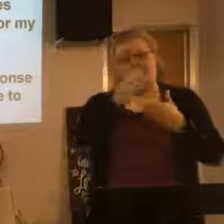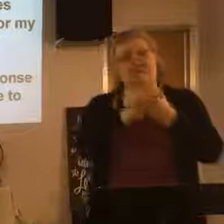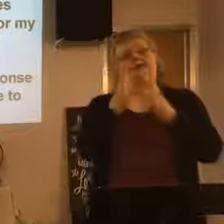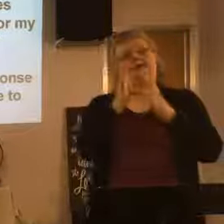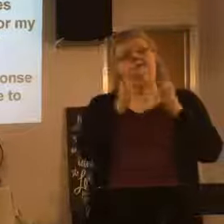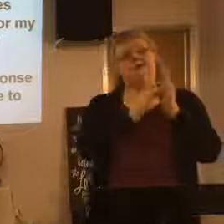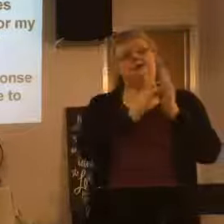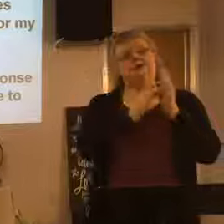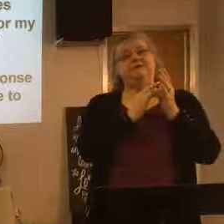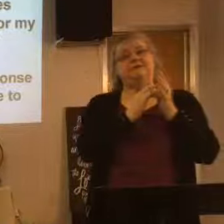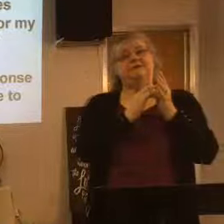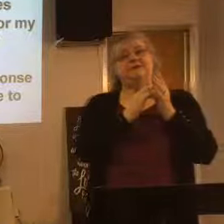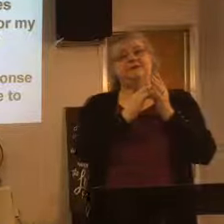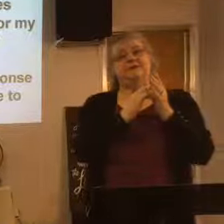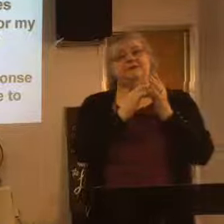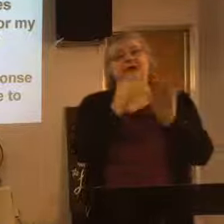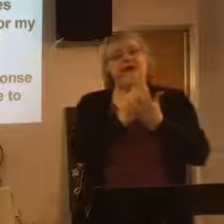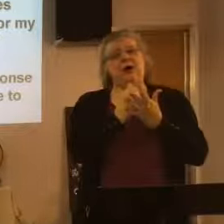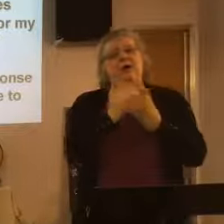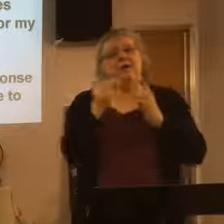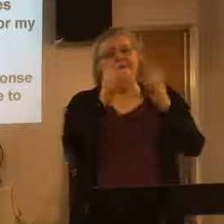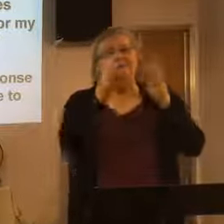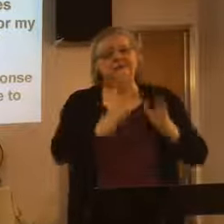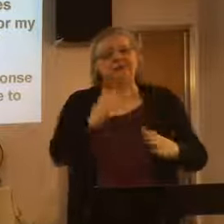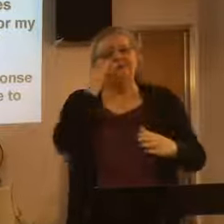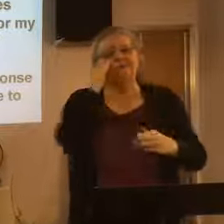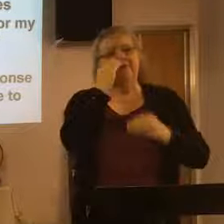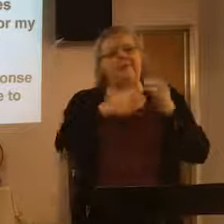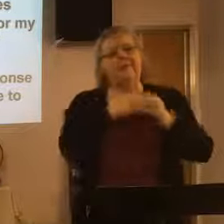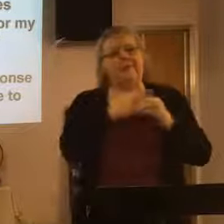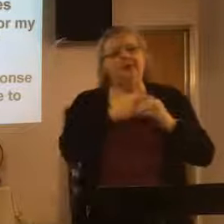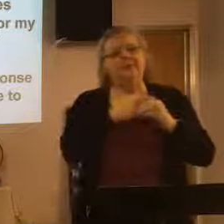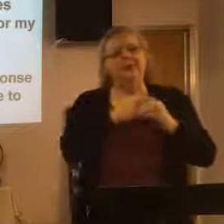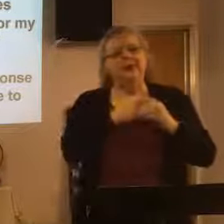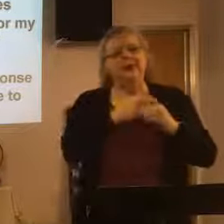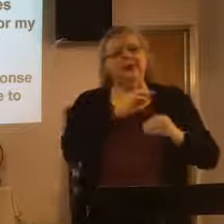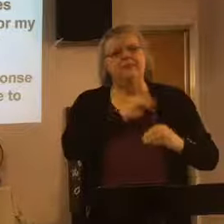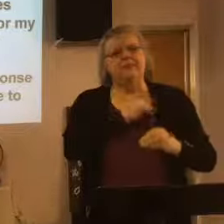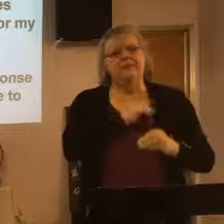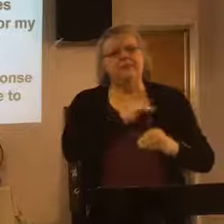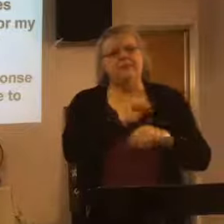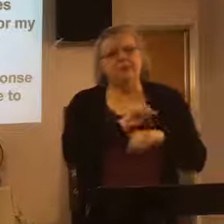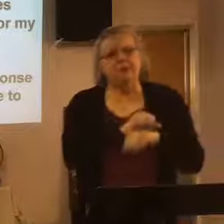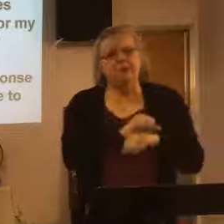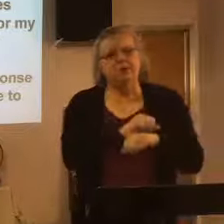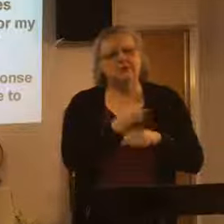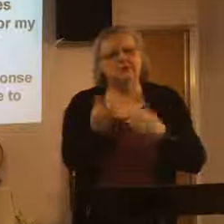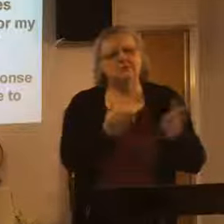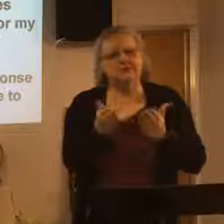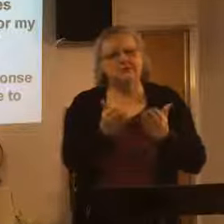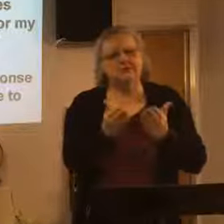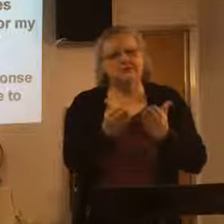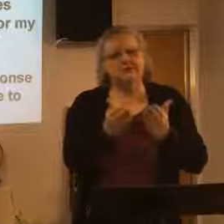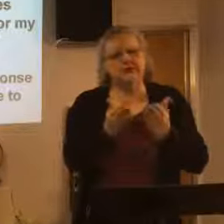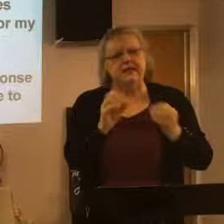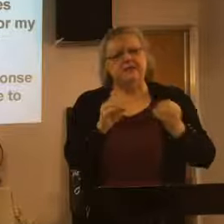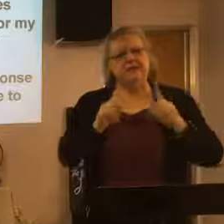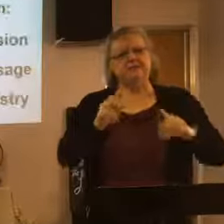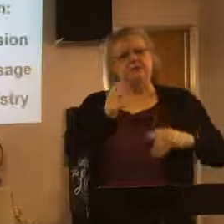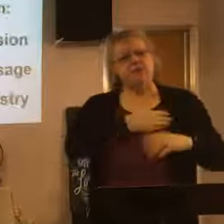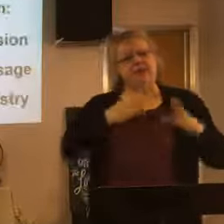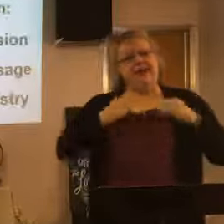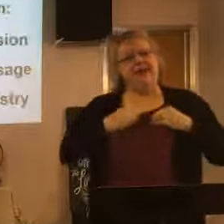first caused his disciples to think about their mission. Think of the privilege that God has given to us.